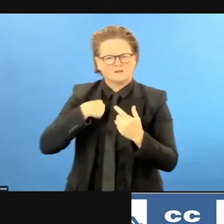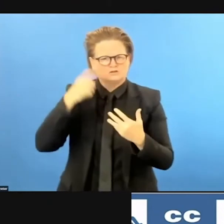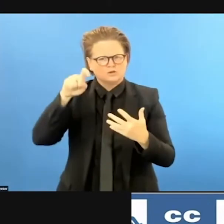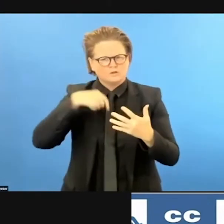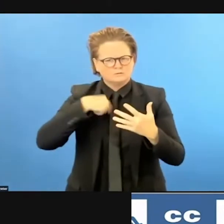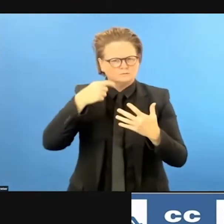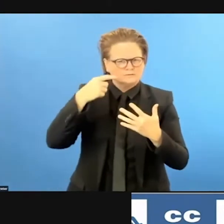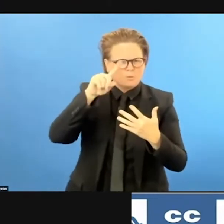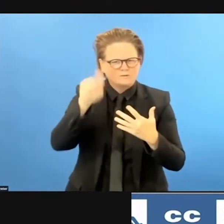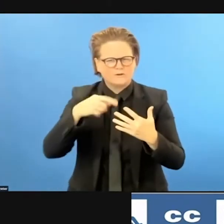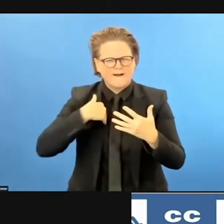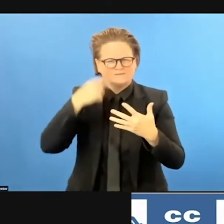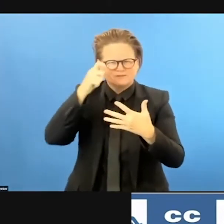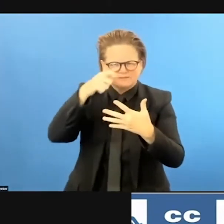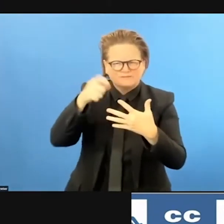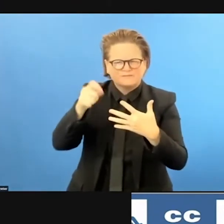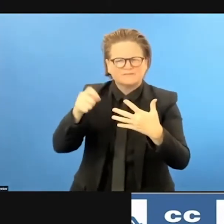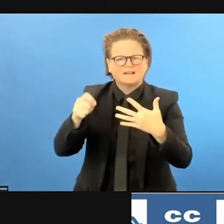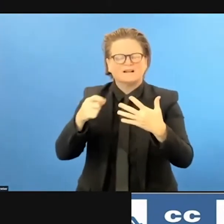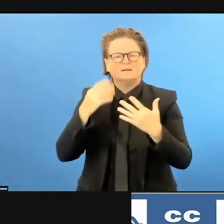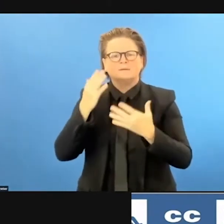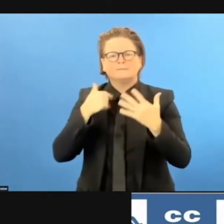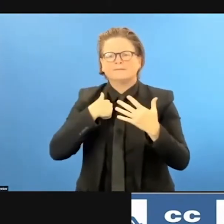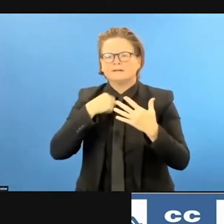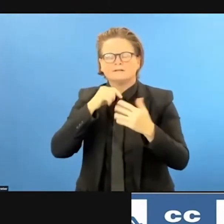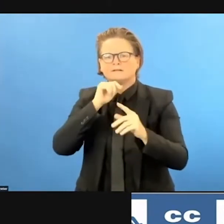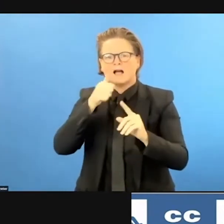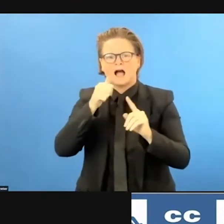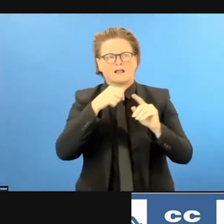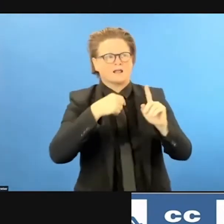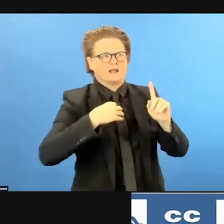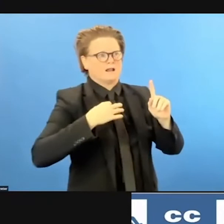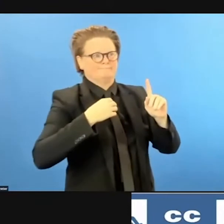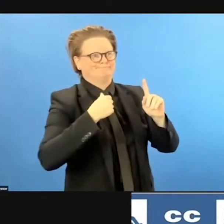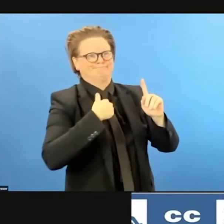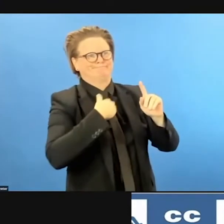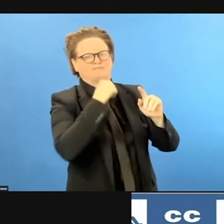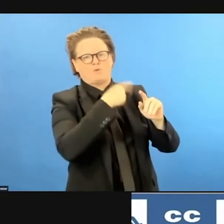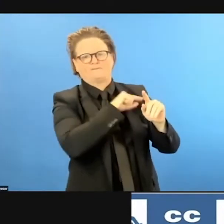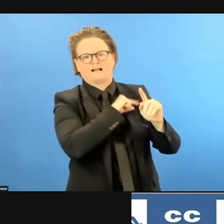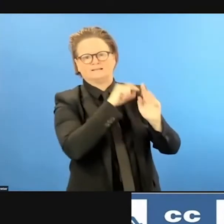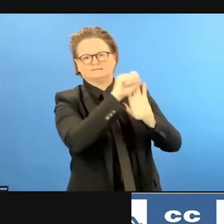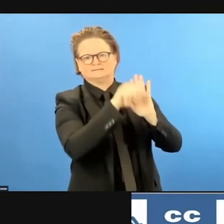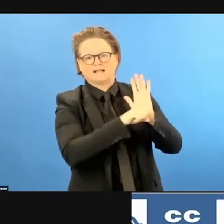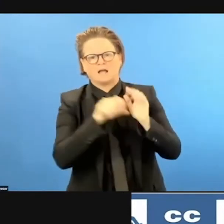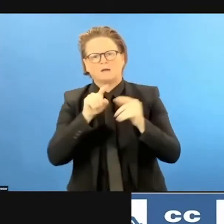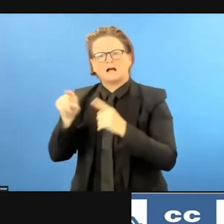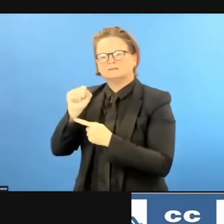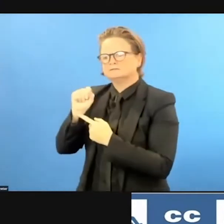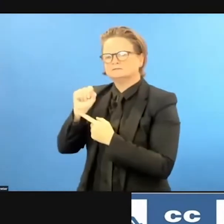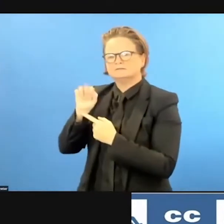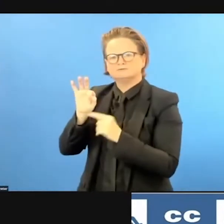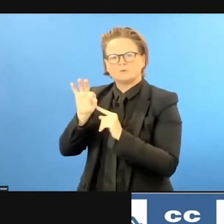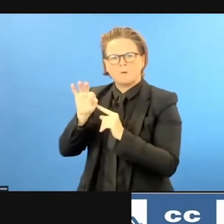they may not be eligible under the state, but they are under our San Francisco criteria. So questions around what they should do there.